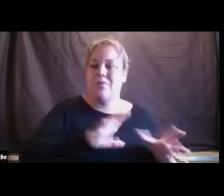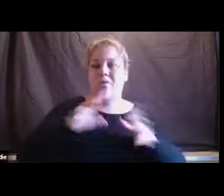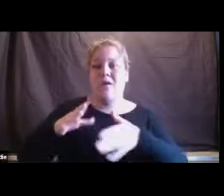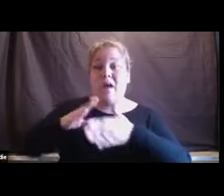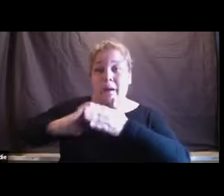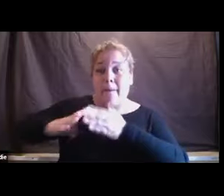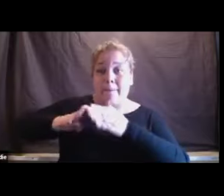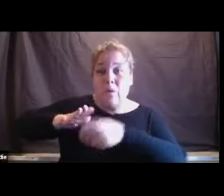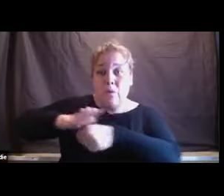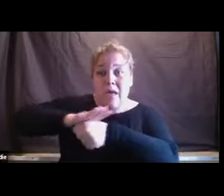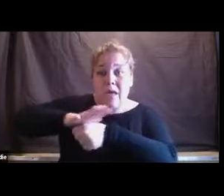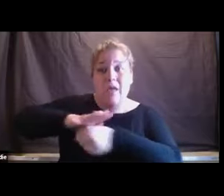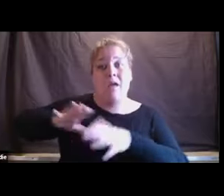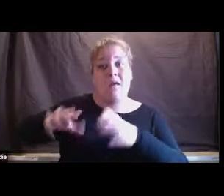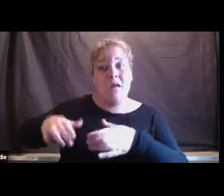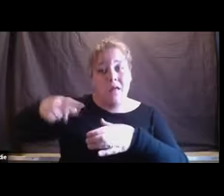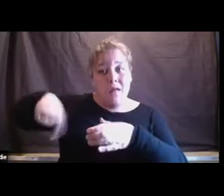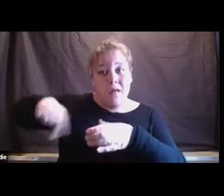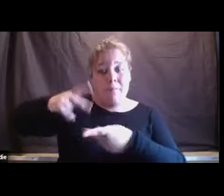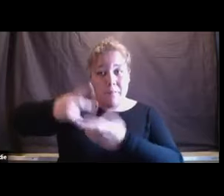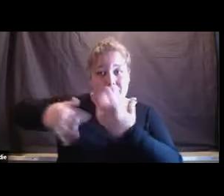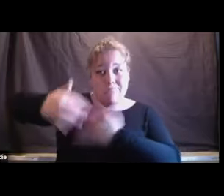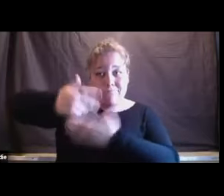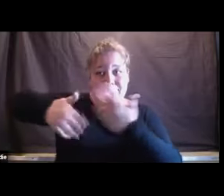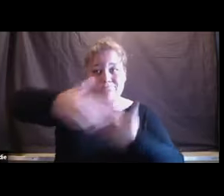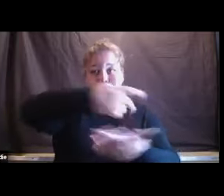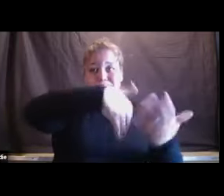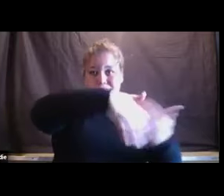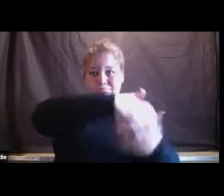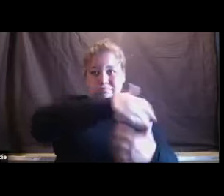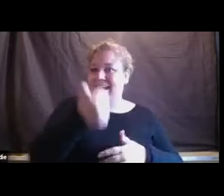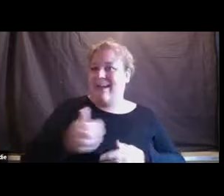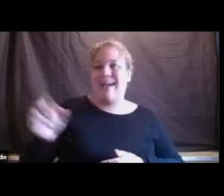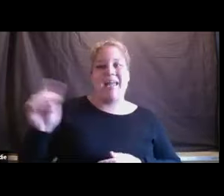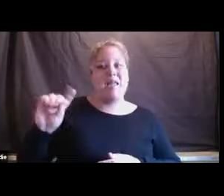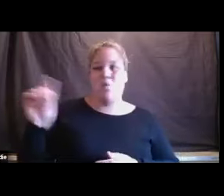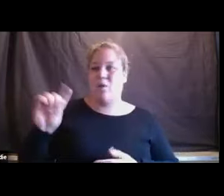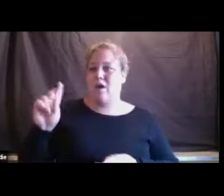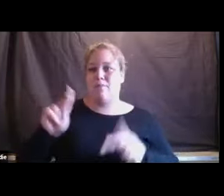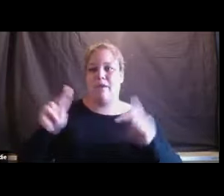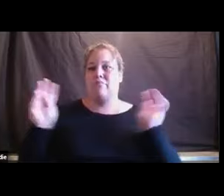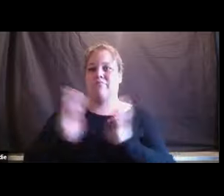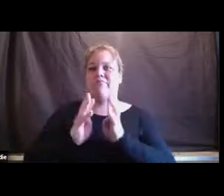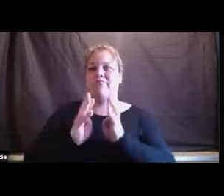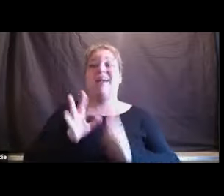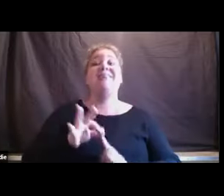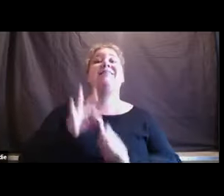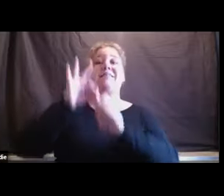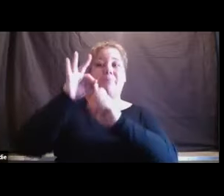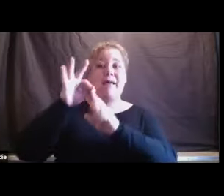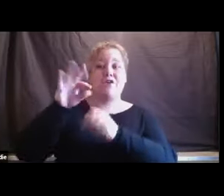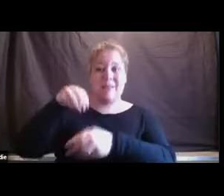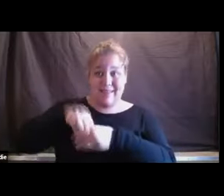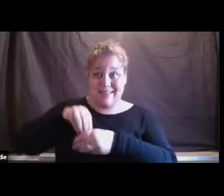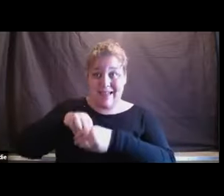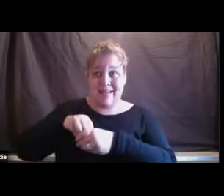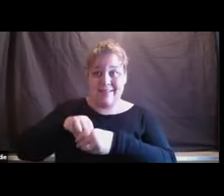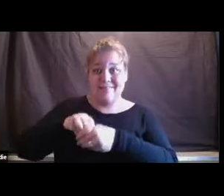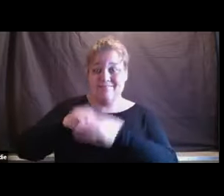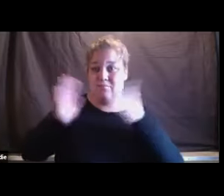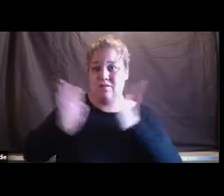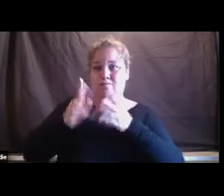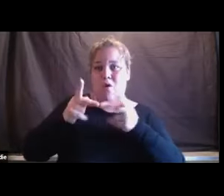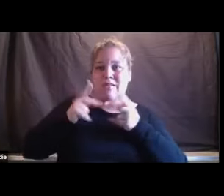community locations, any of those locations, especially if it's indoors in a smaller space,